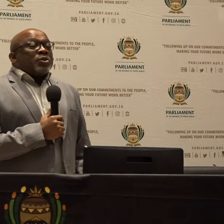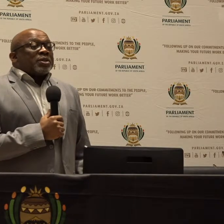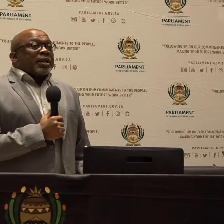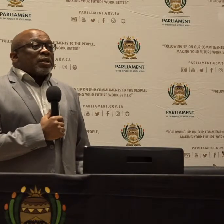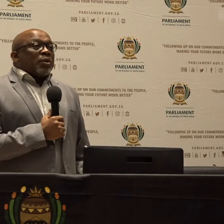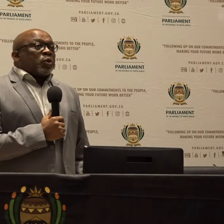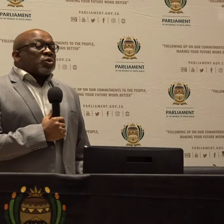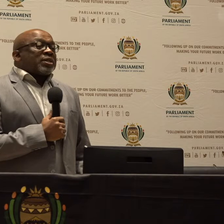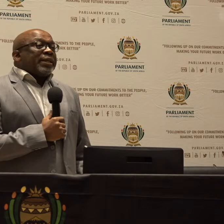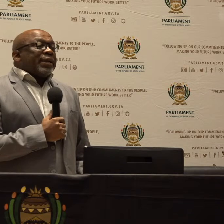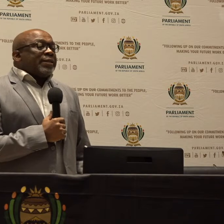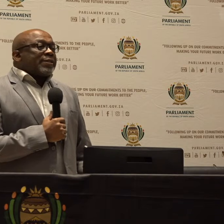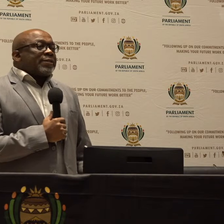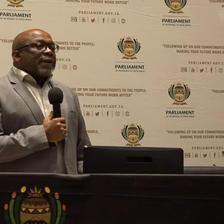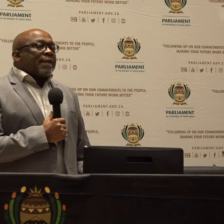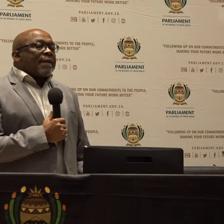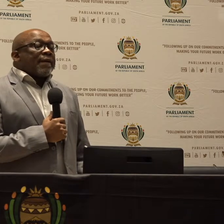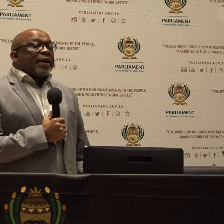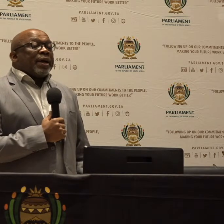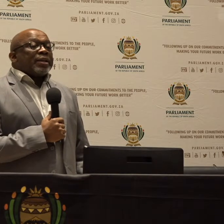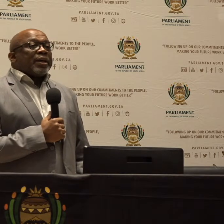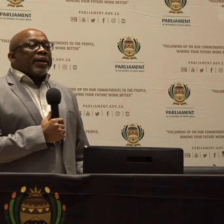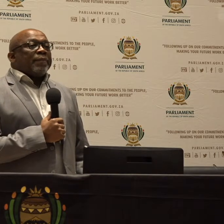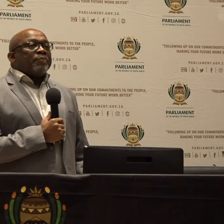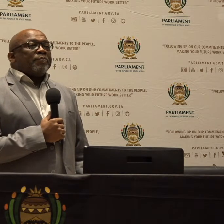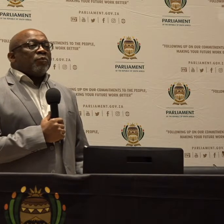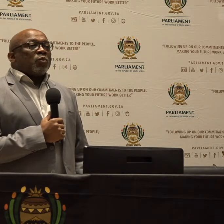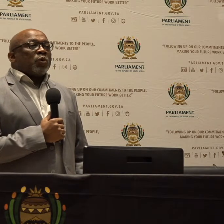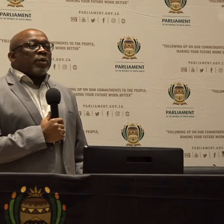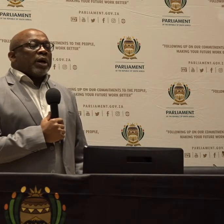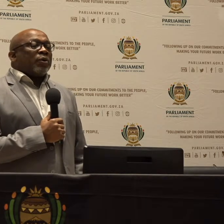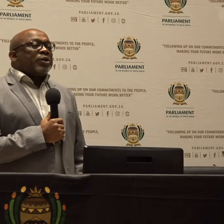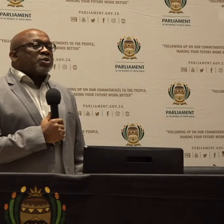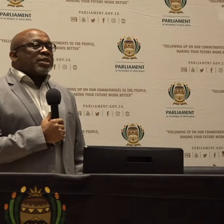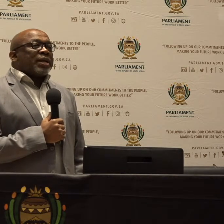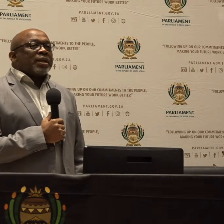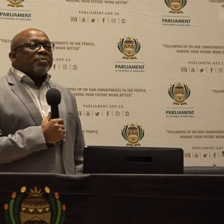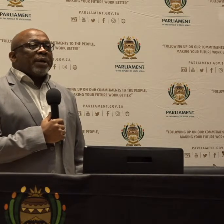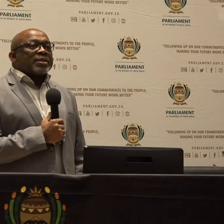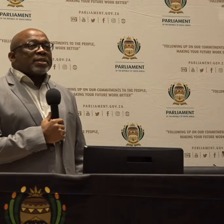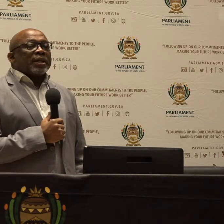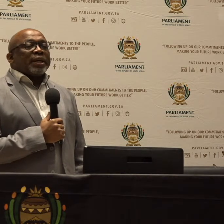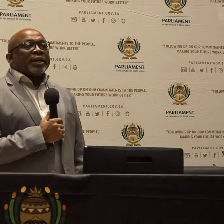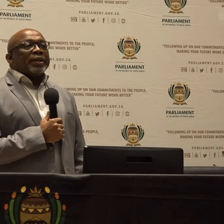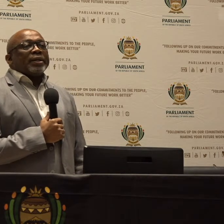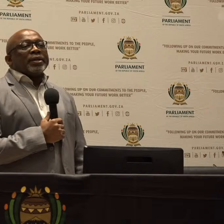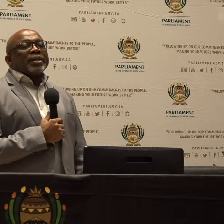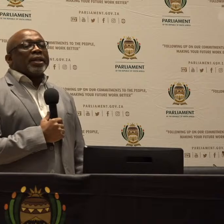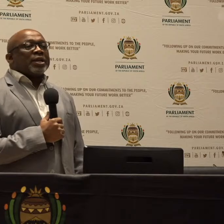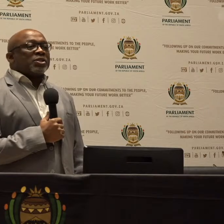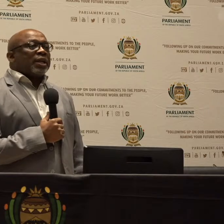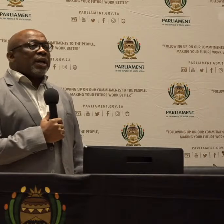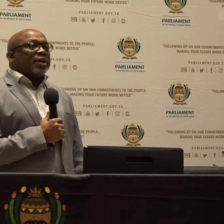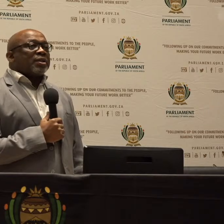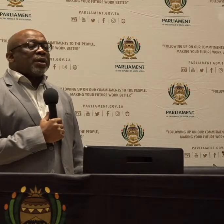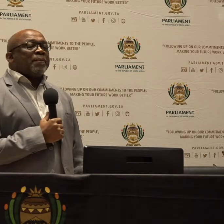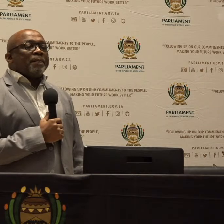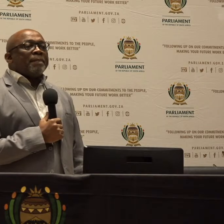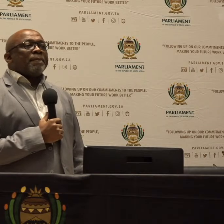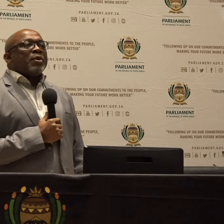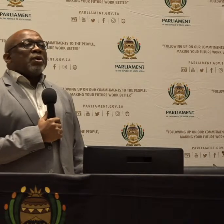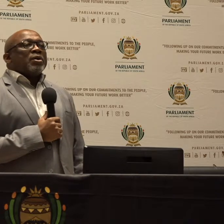so we are going to start our proceedings and we were going to start them by singing the National